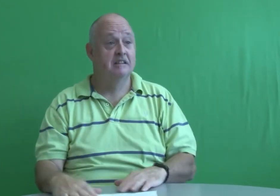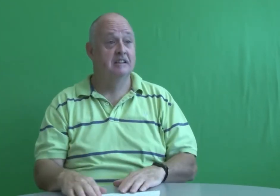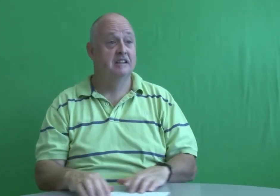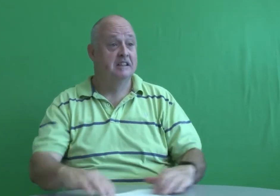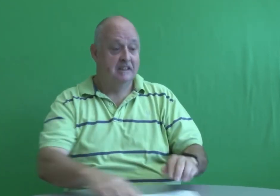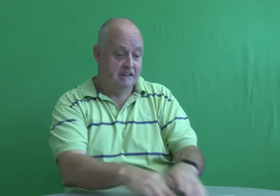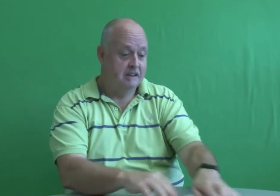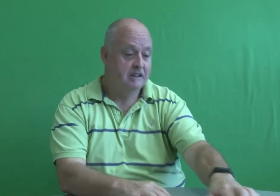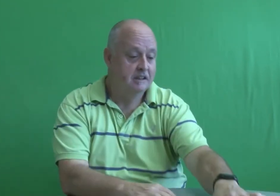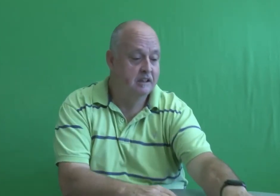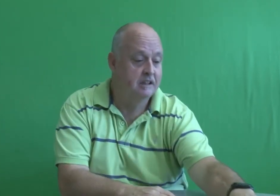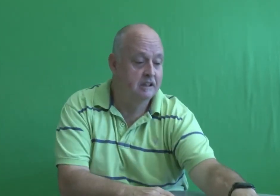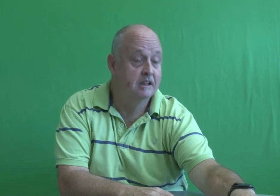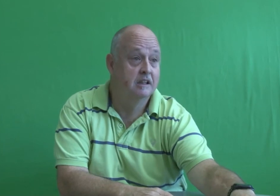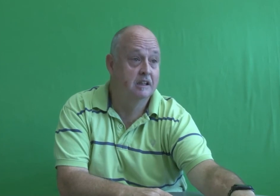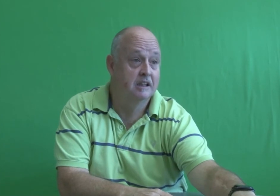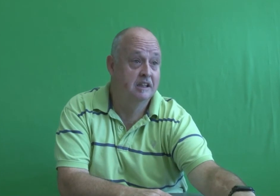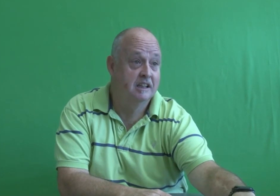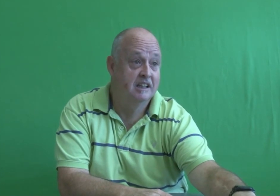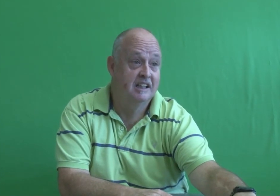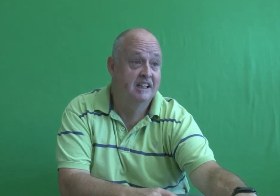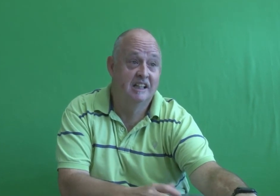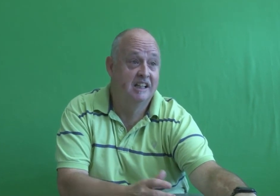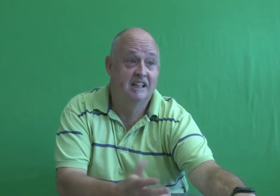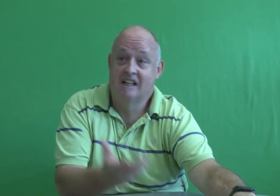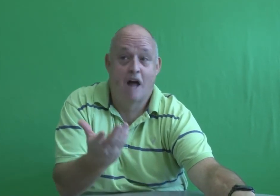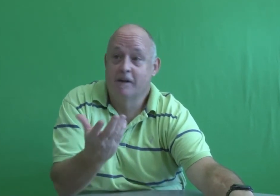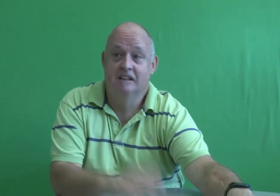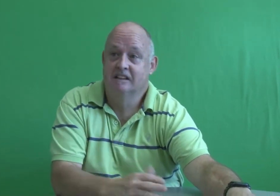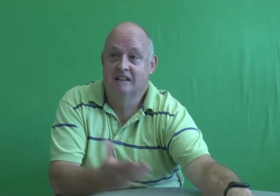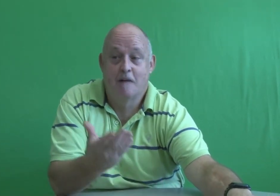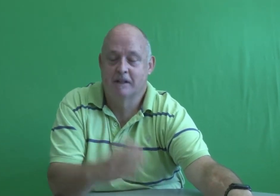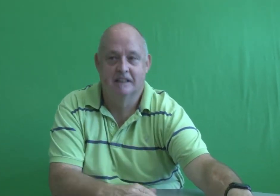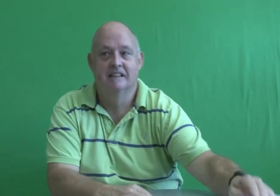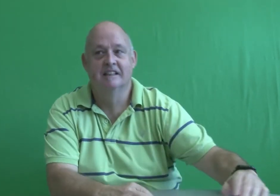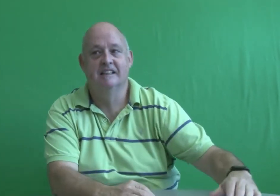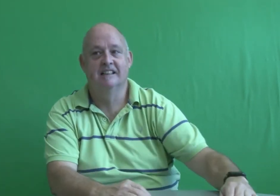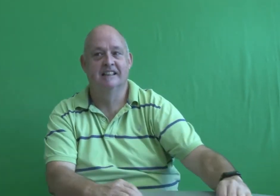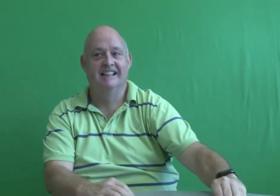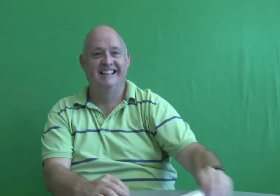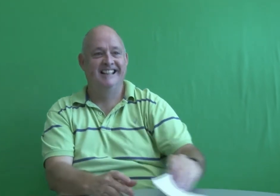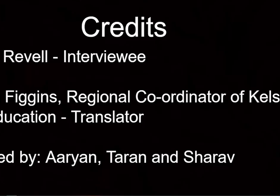Okay, he doesn't have one thing he would change. He's happy with everything. Yeah.